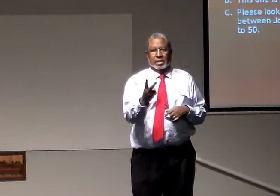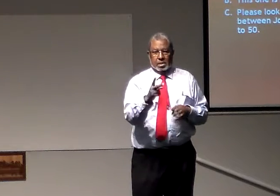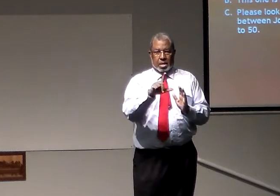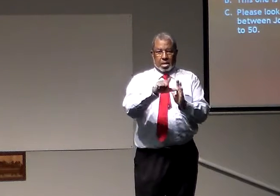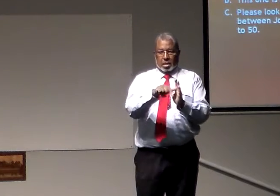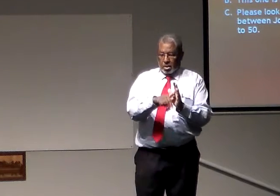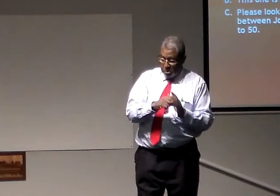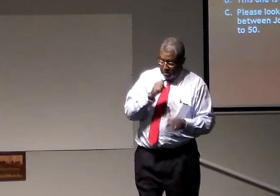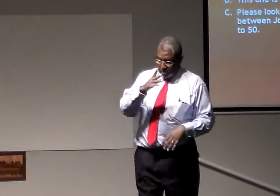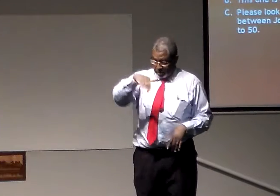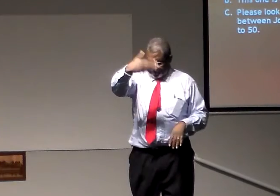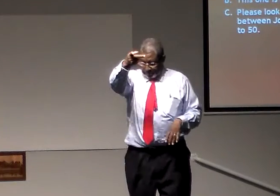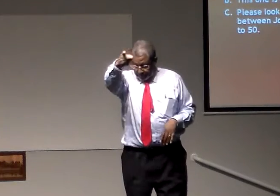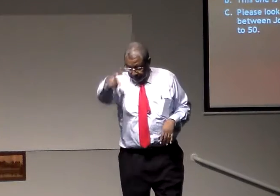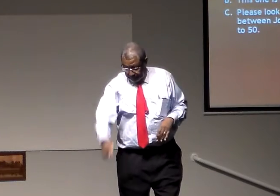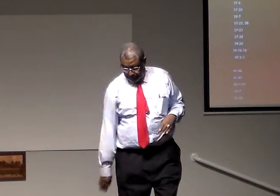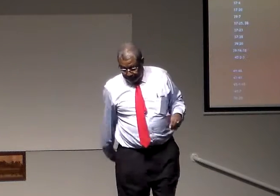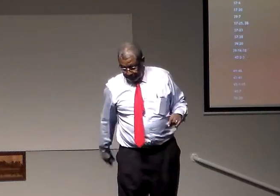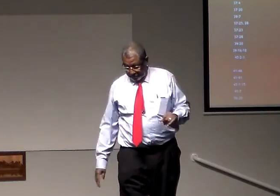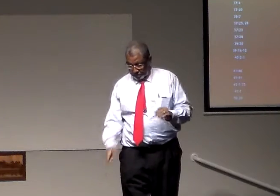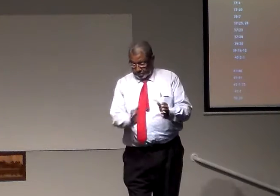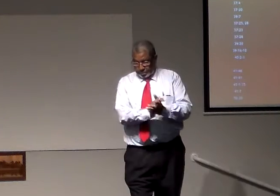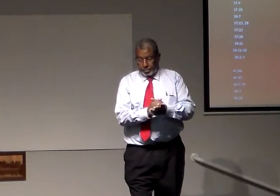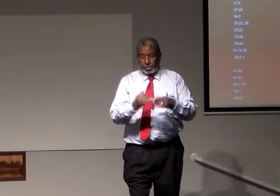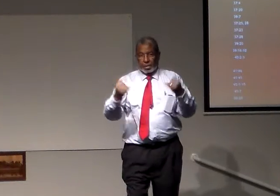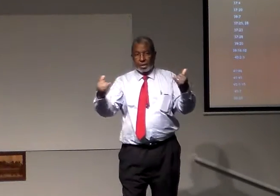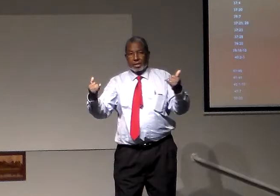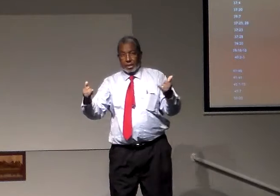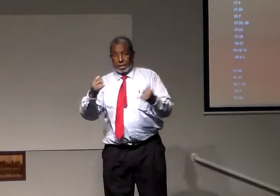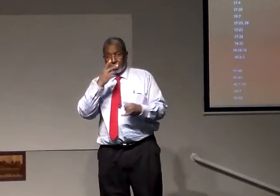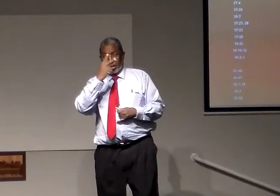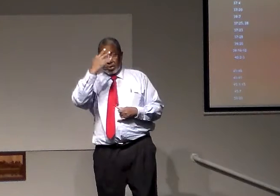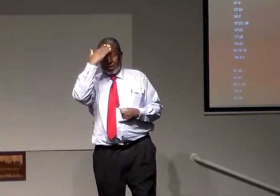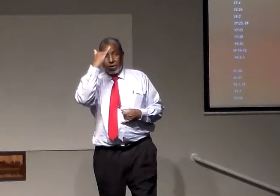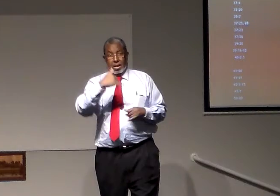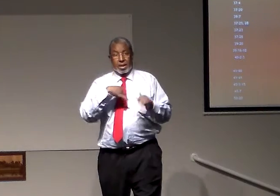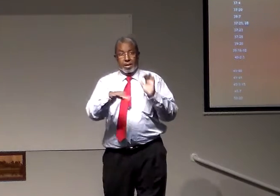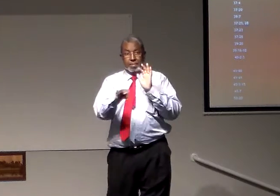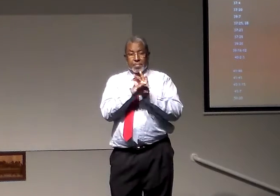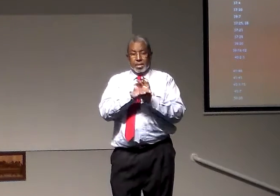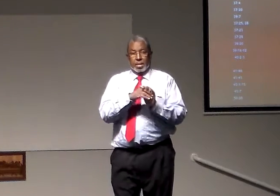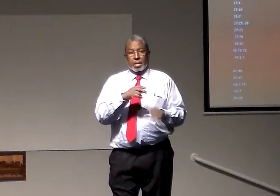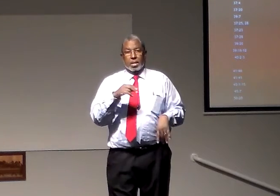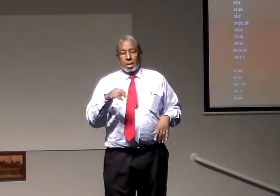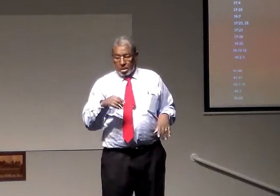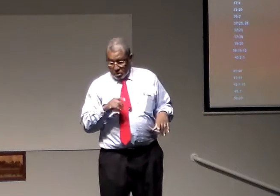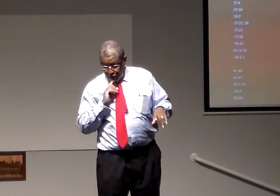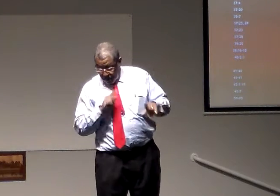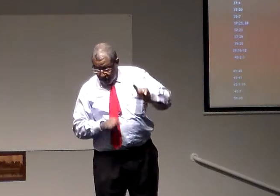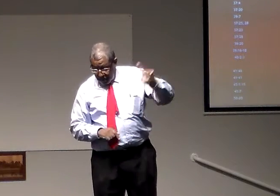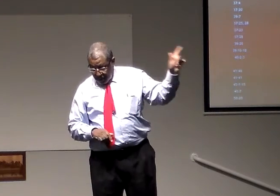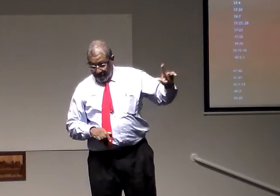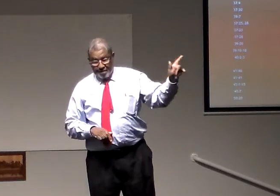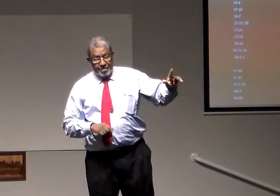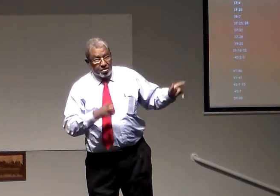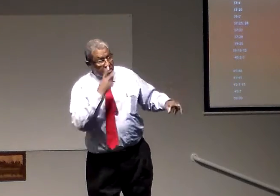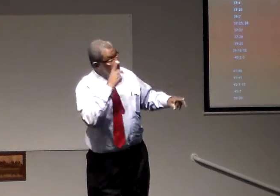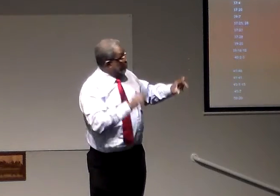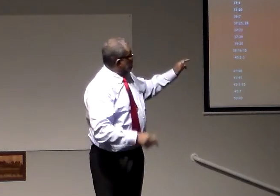And we'll see that later. Now, You know why? I think that's really on the left.